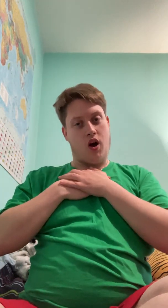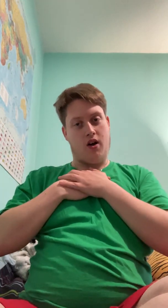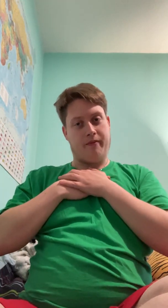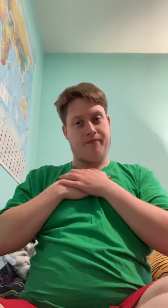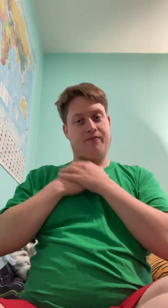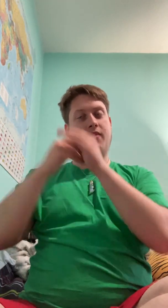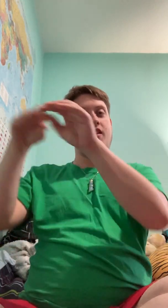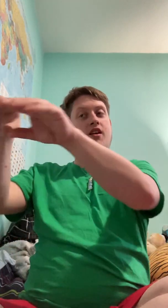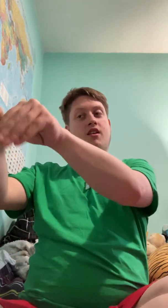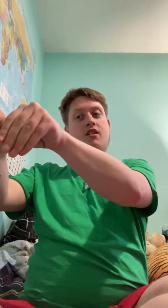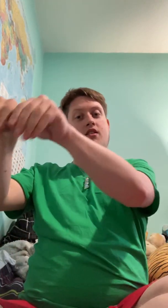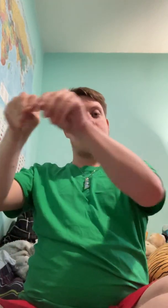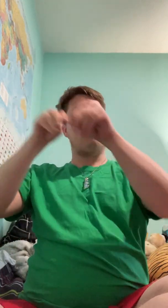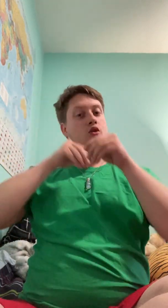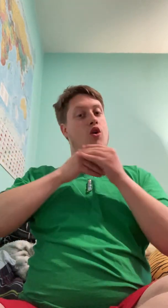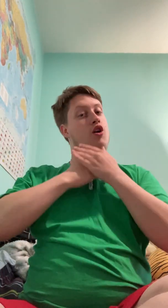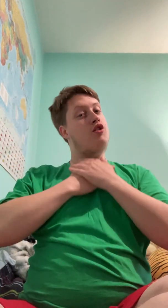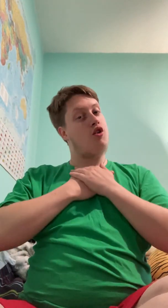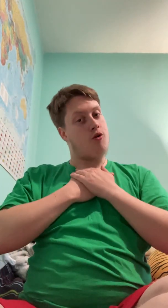heart. So adopt,